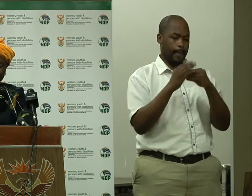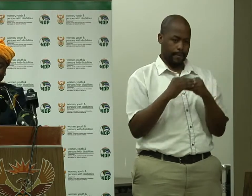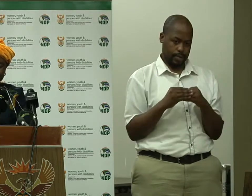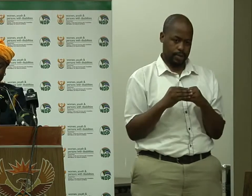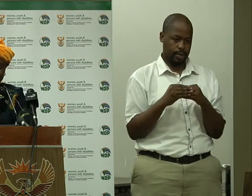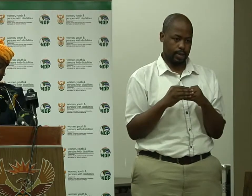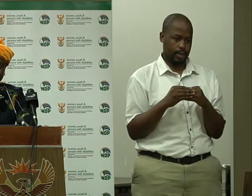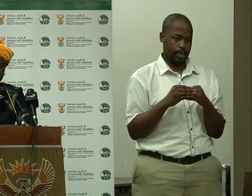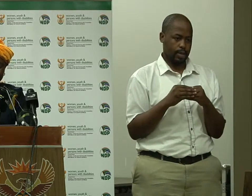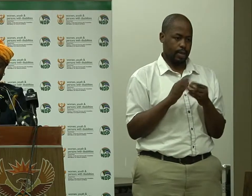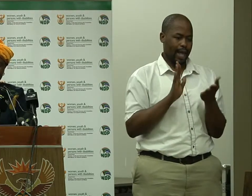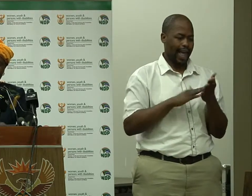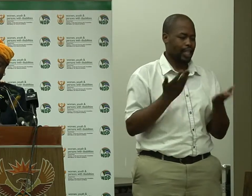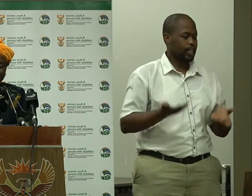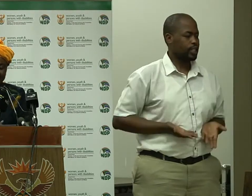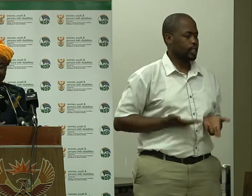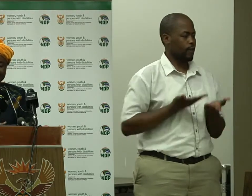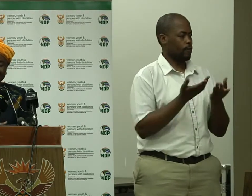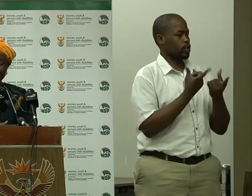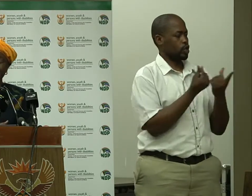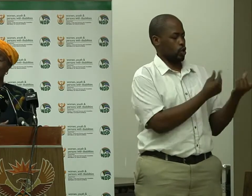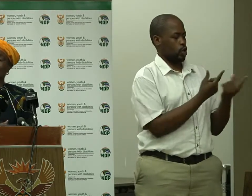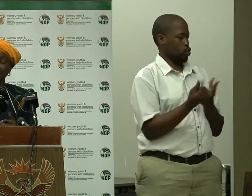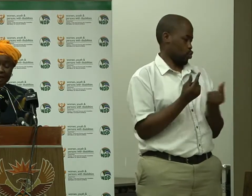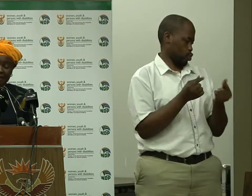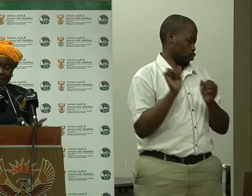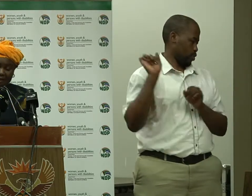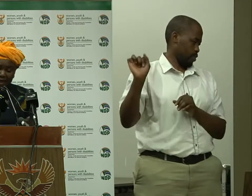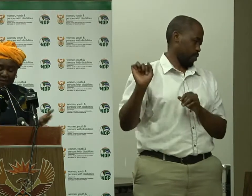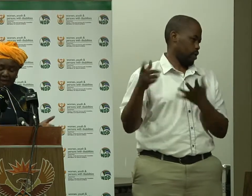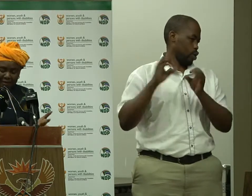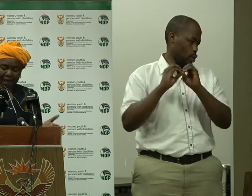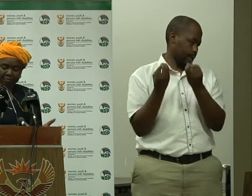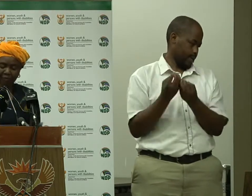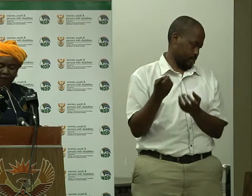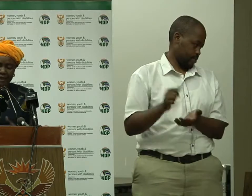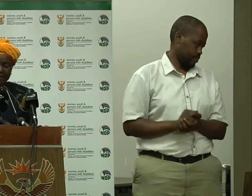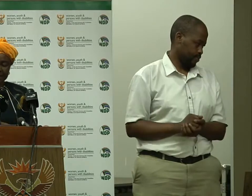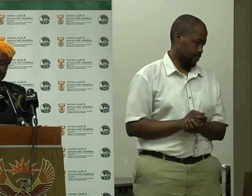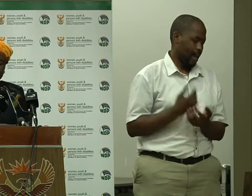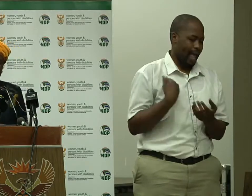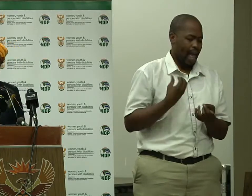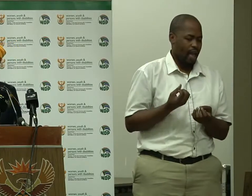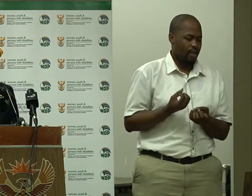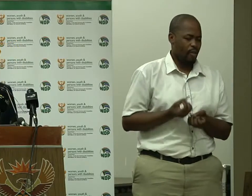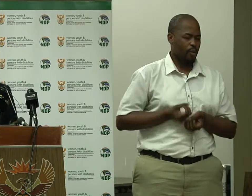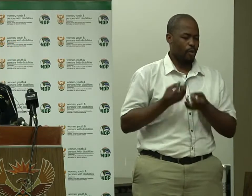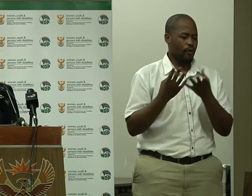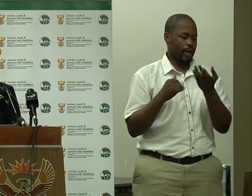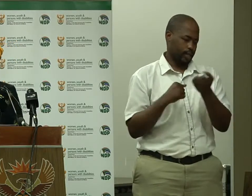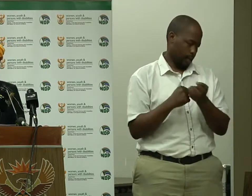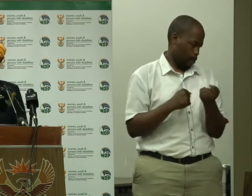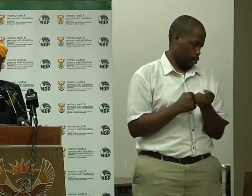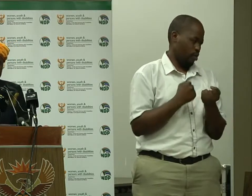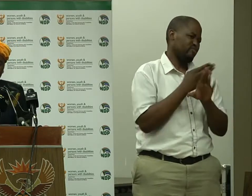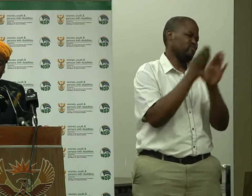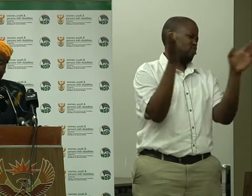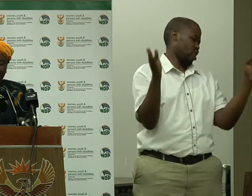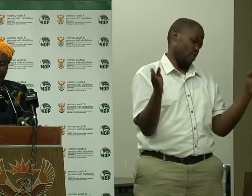and existing services, facilities, and provide support in